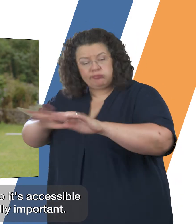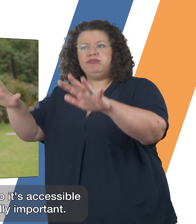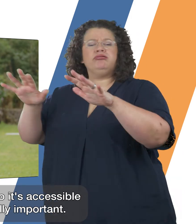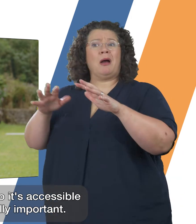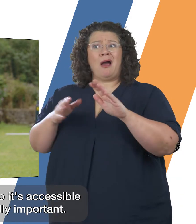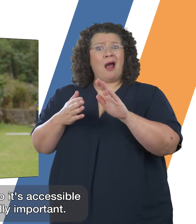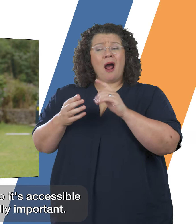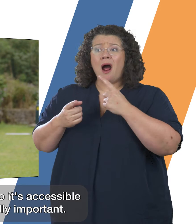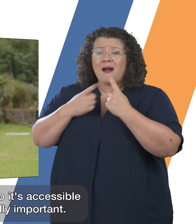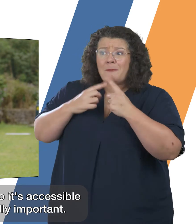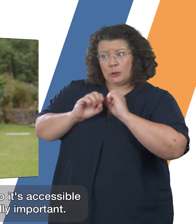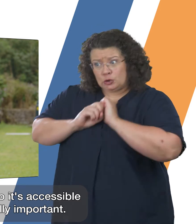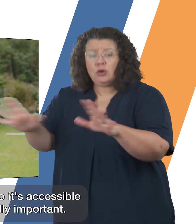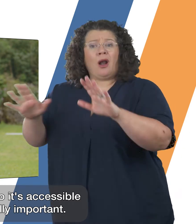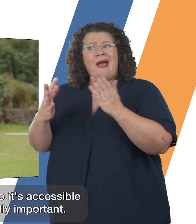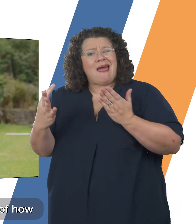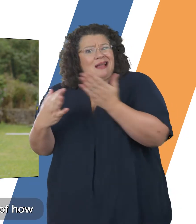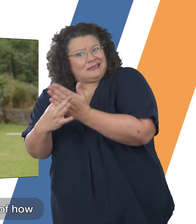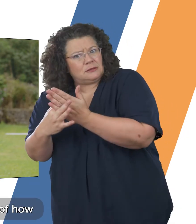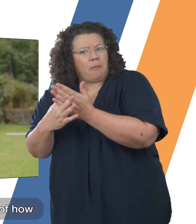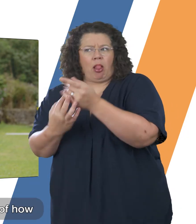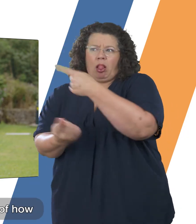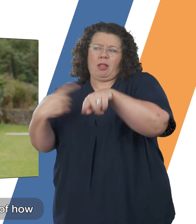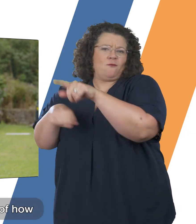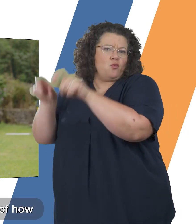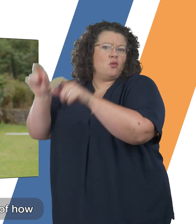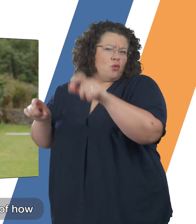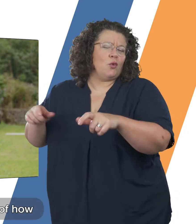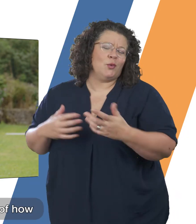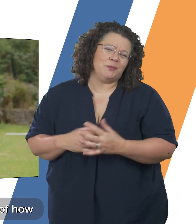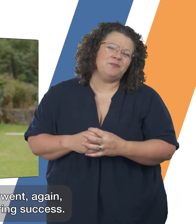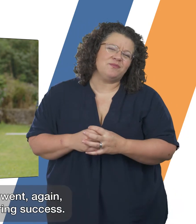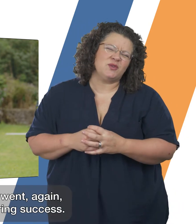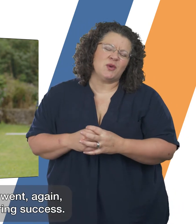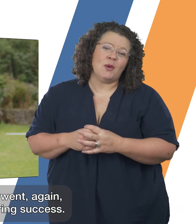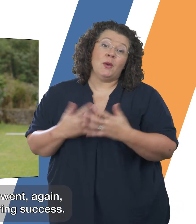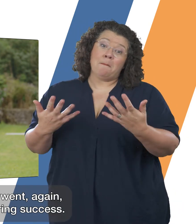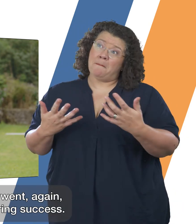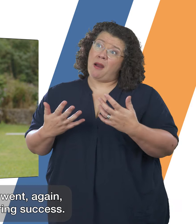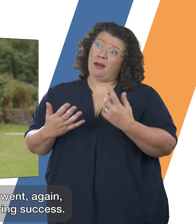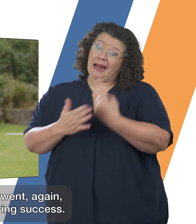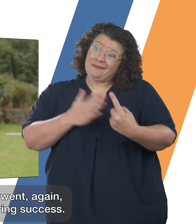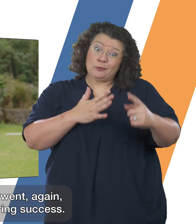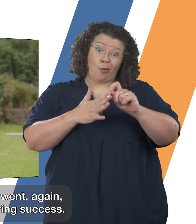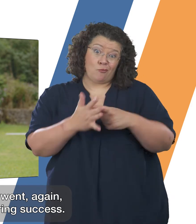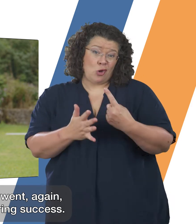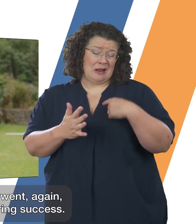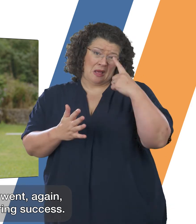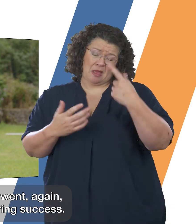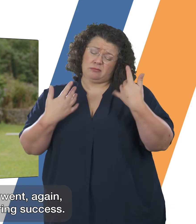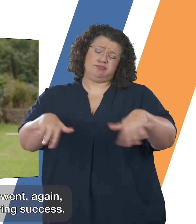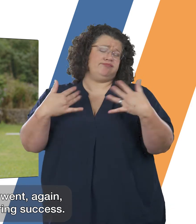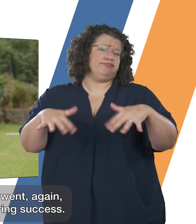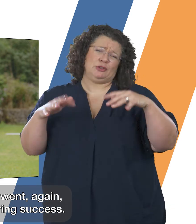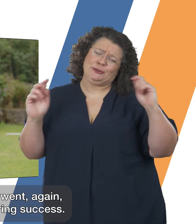to everyone is vitally important. But in terms of how the individual projects went, again, I think